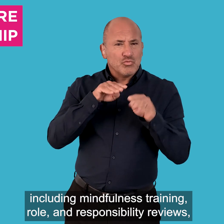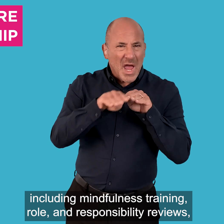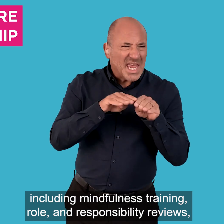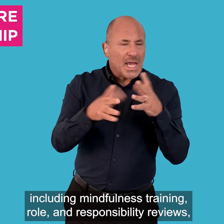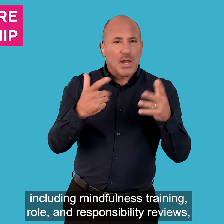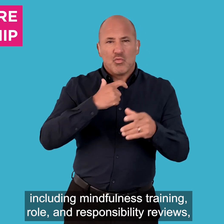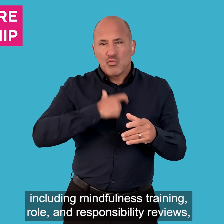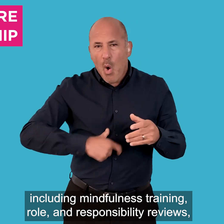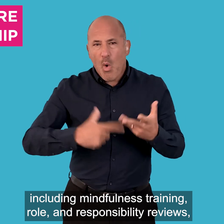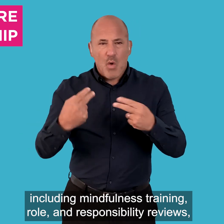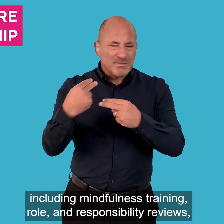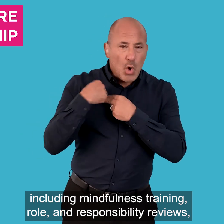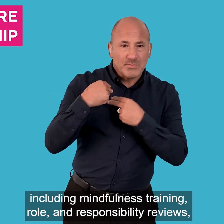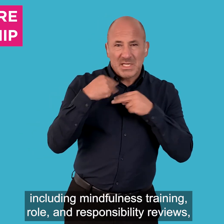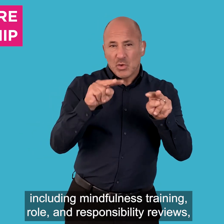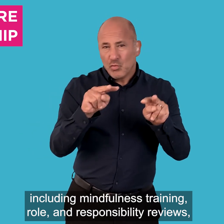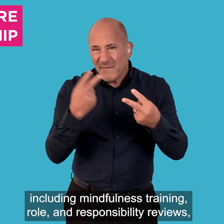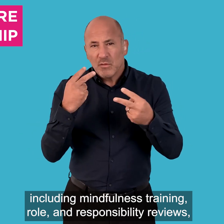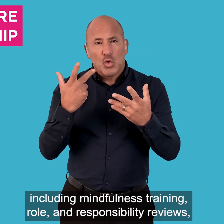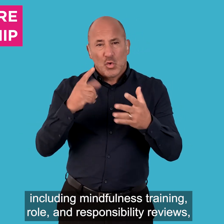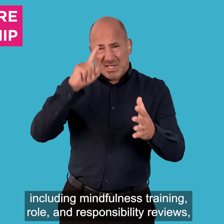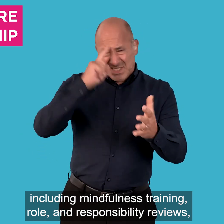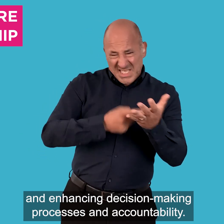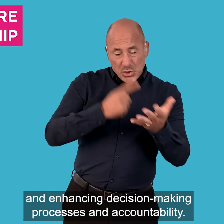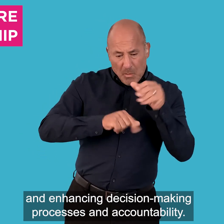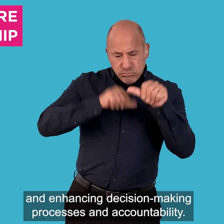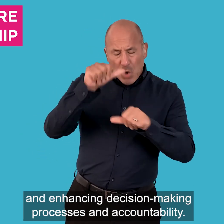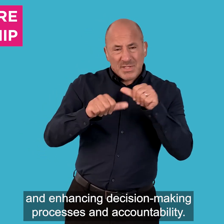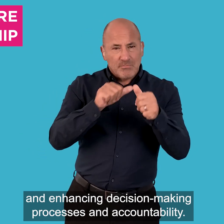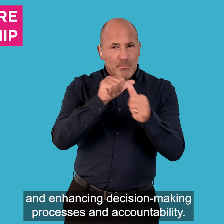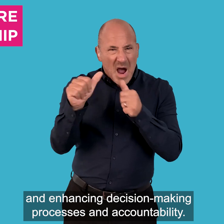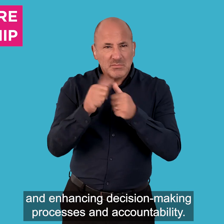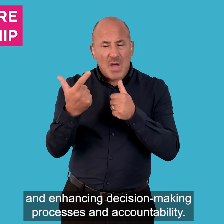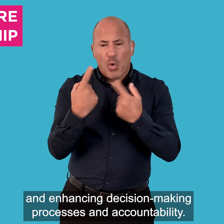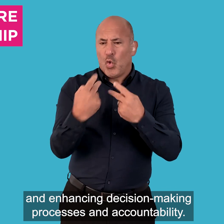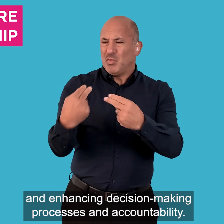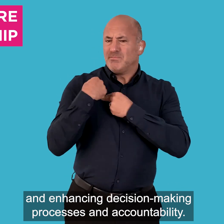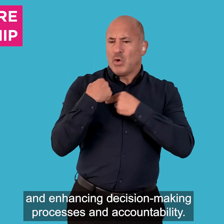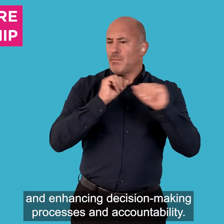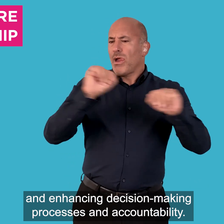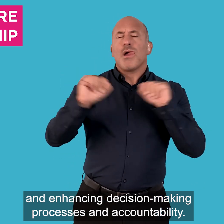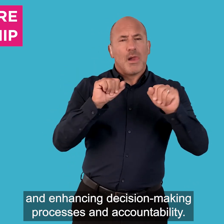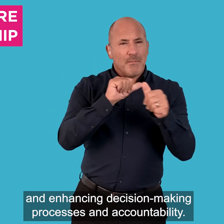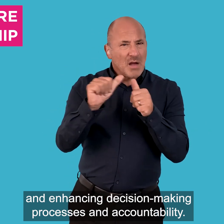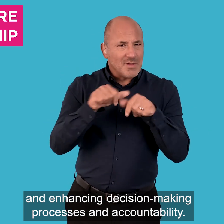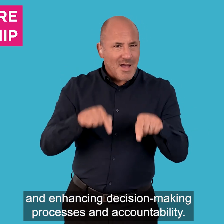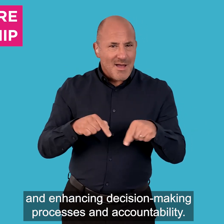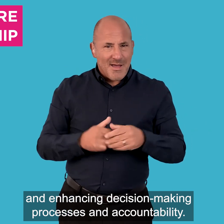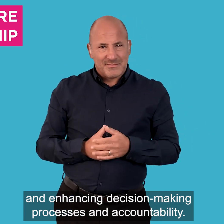and responsibility reviews, and enhancing decision-making processes and